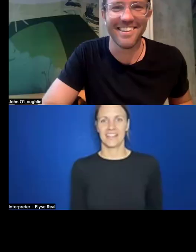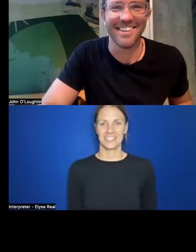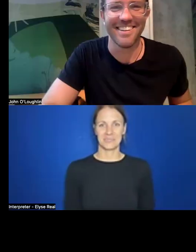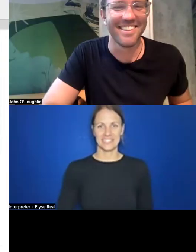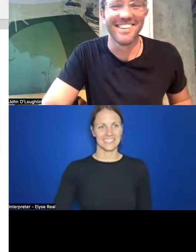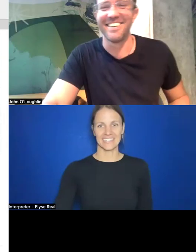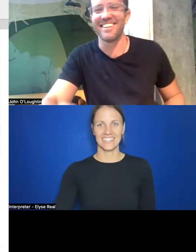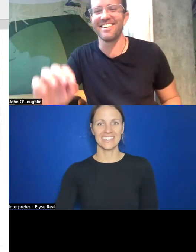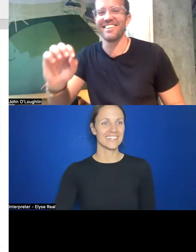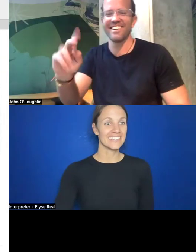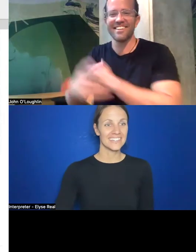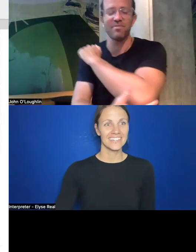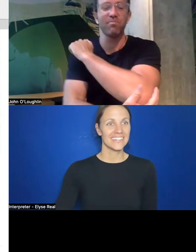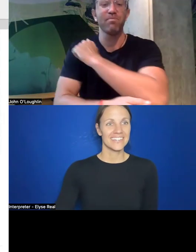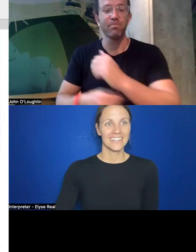Speeding ticket.